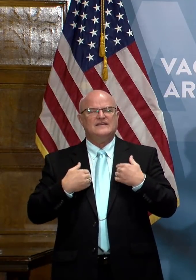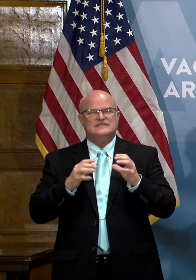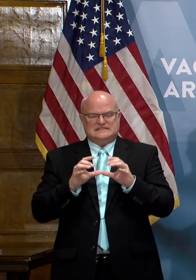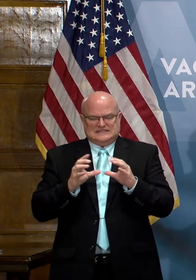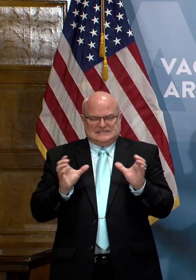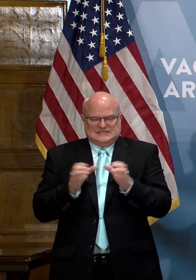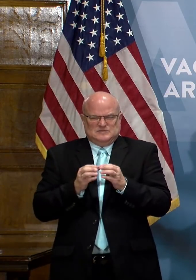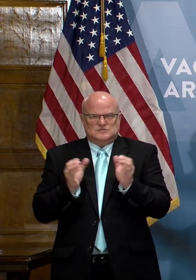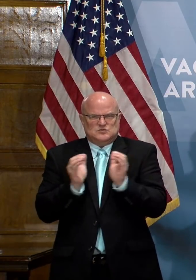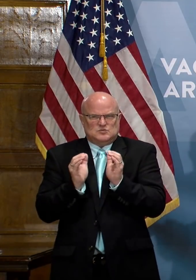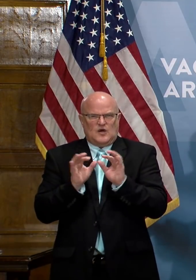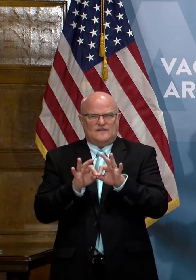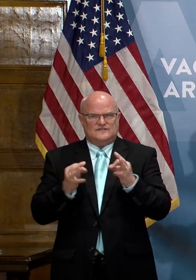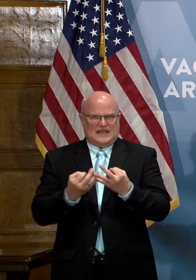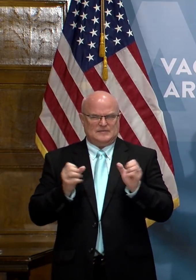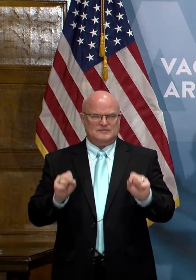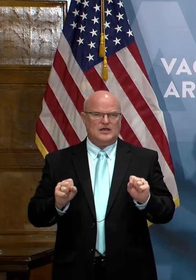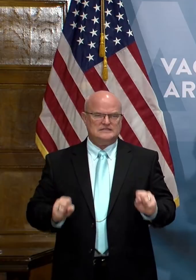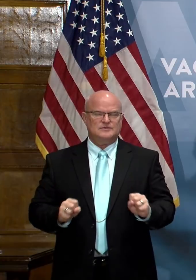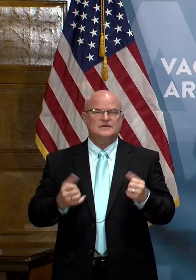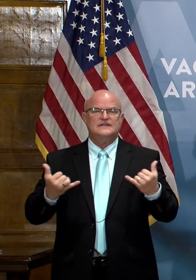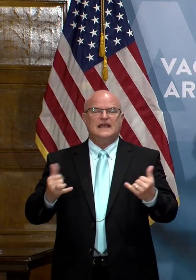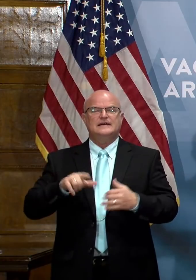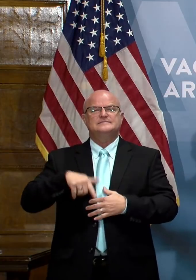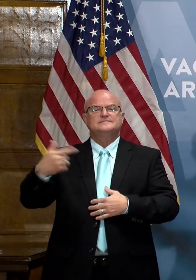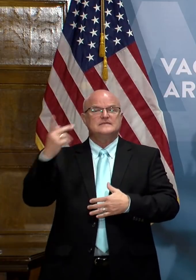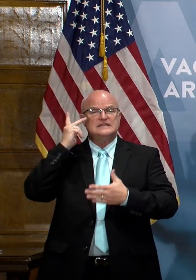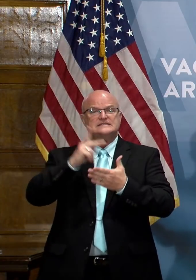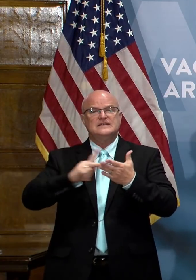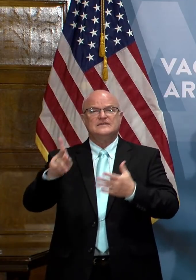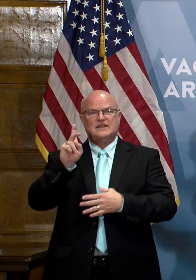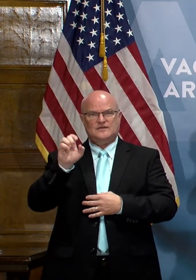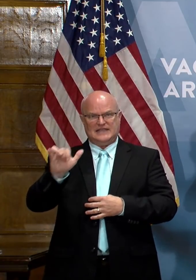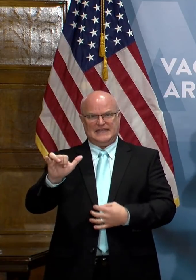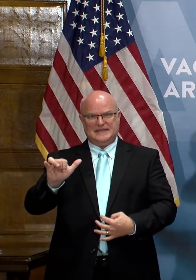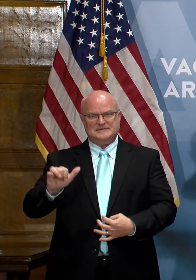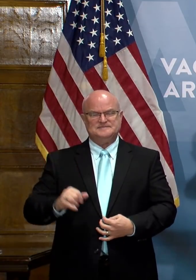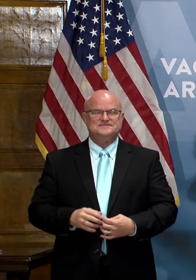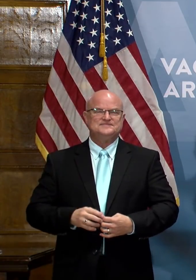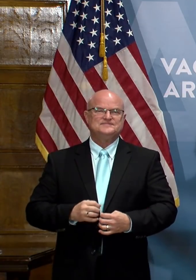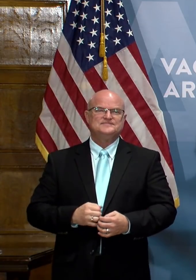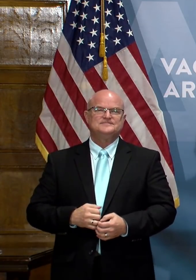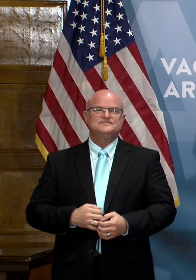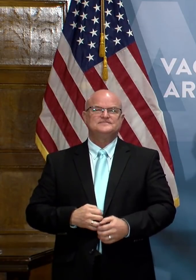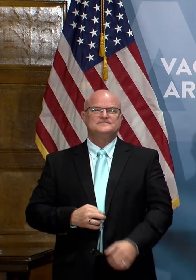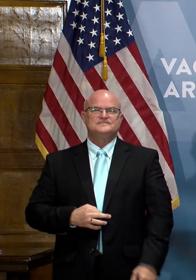family if possible. So I'll stop there and turn this over to Secretary Key.